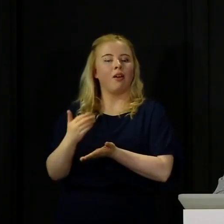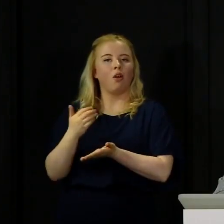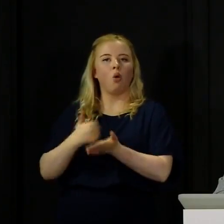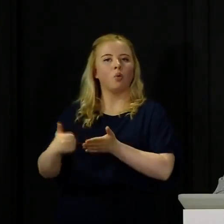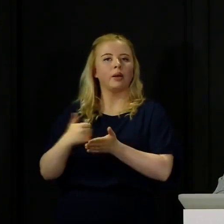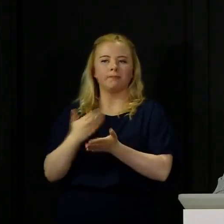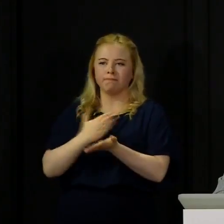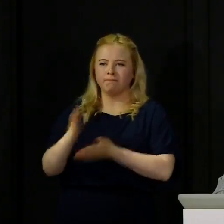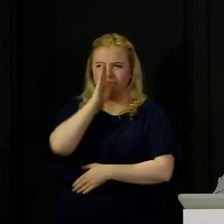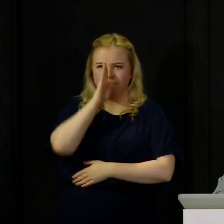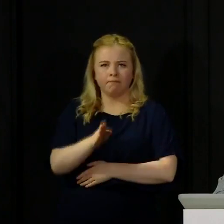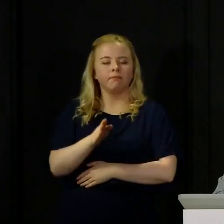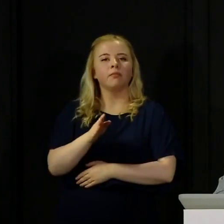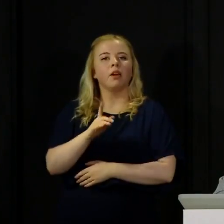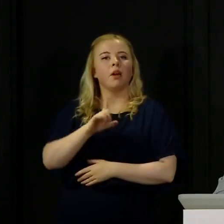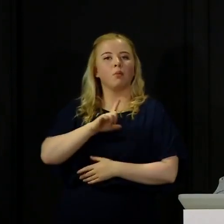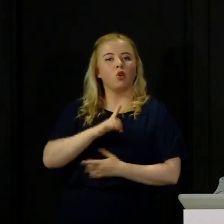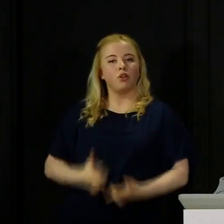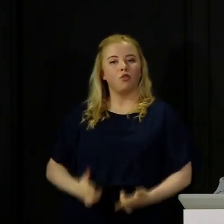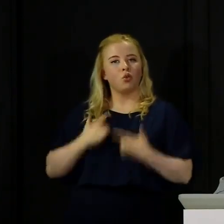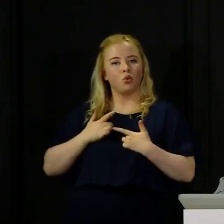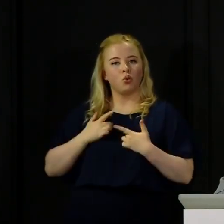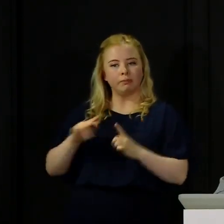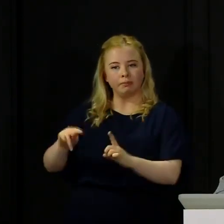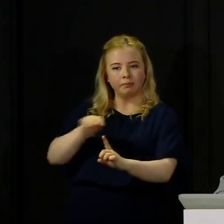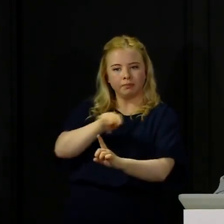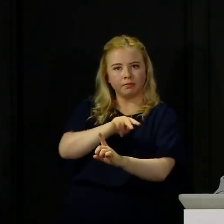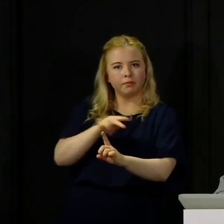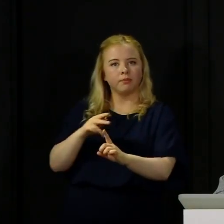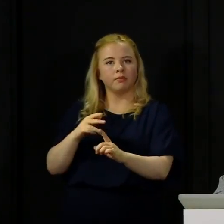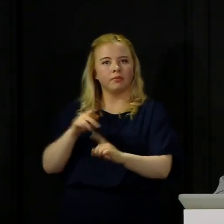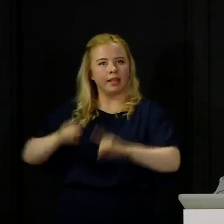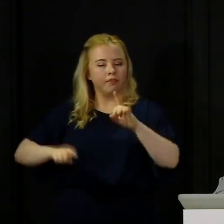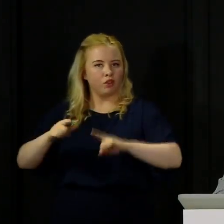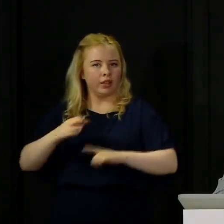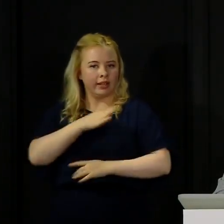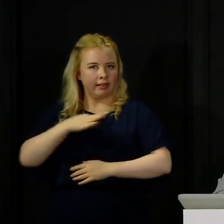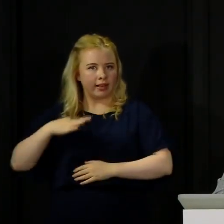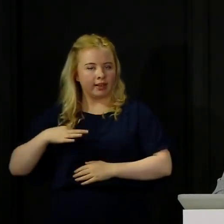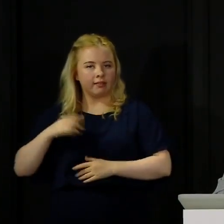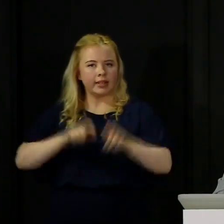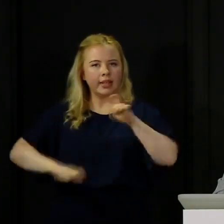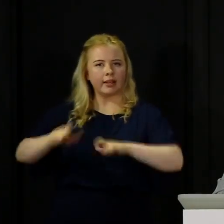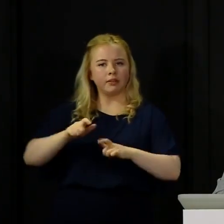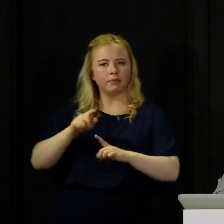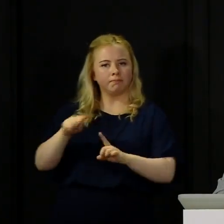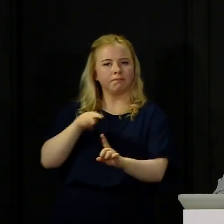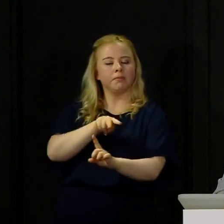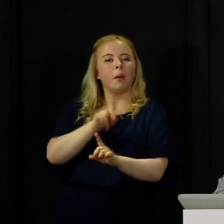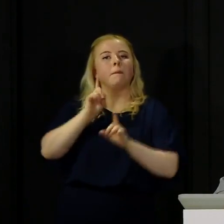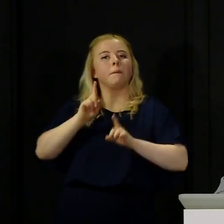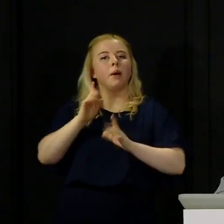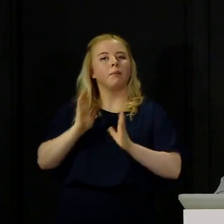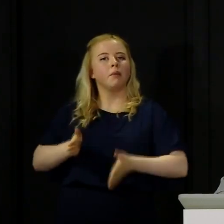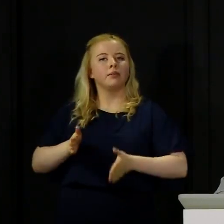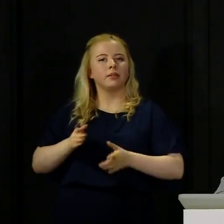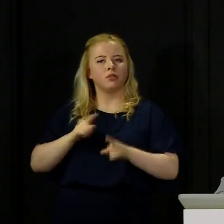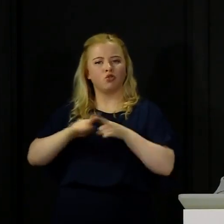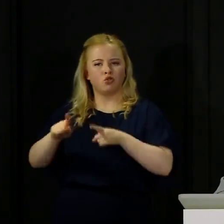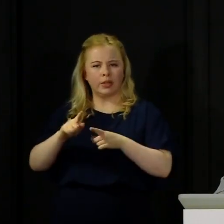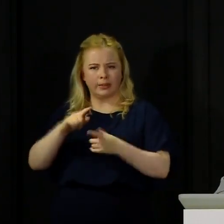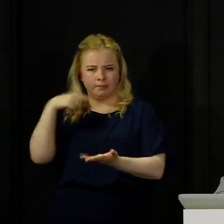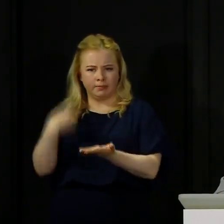the views that the clinical and scientific people will take around these things. But we've got to come to the best view